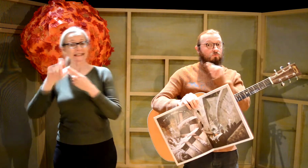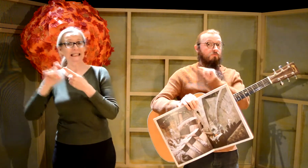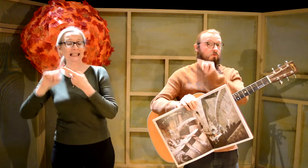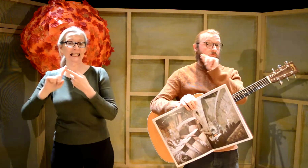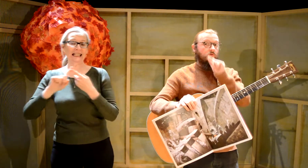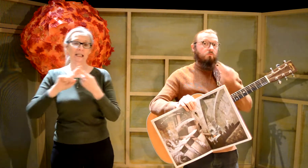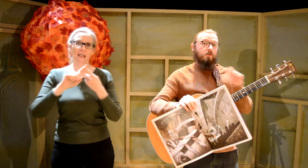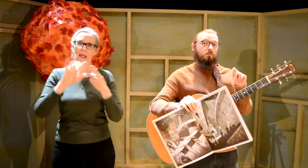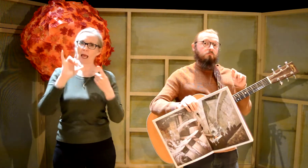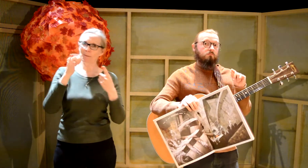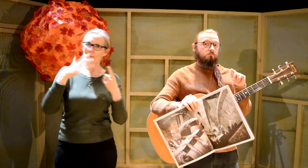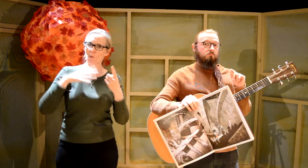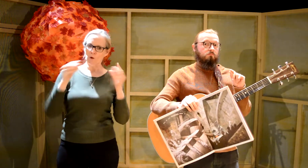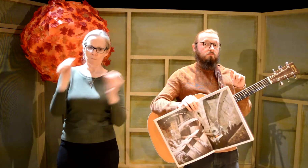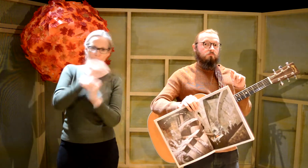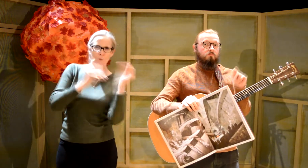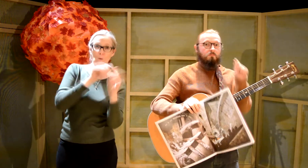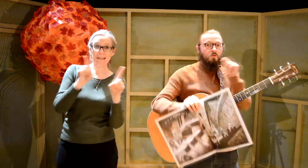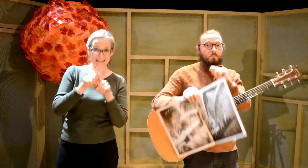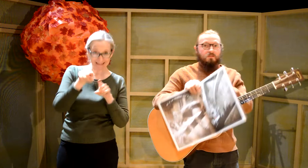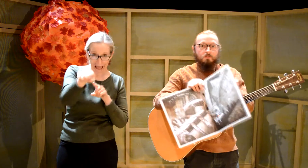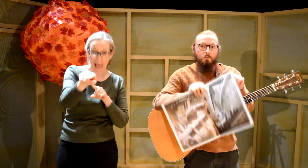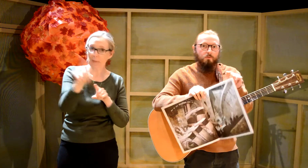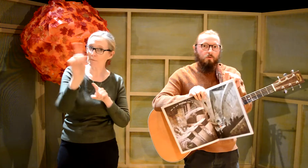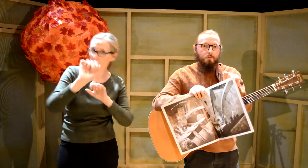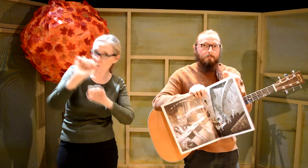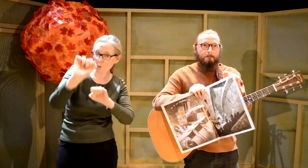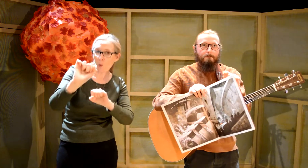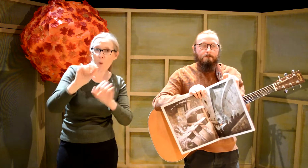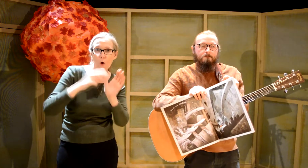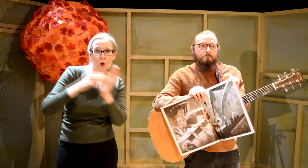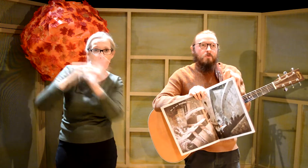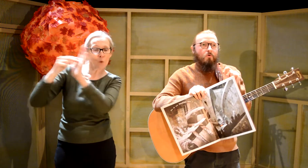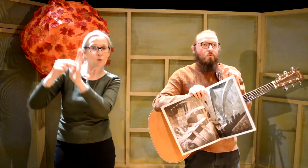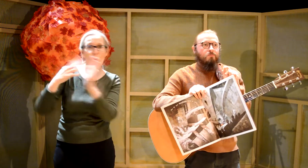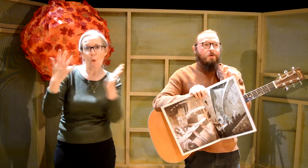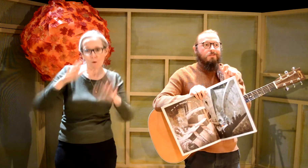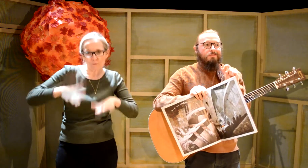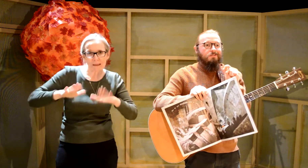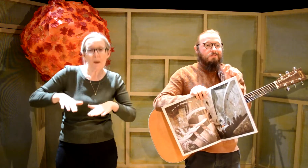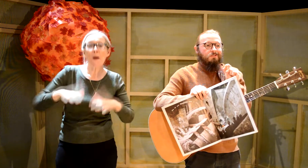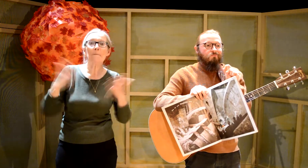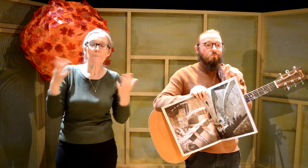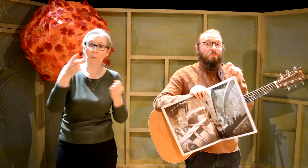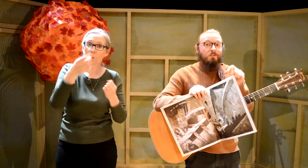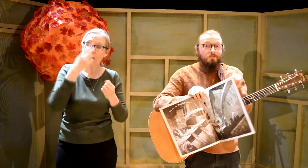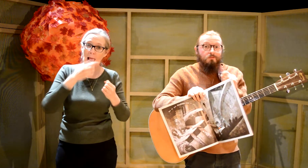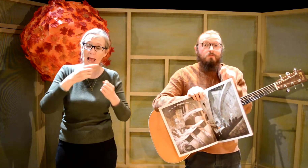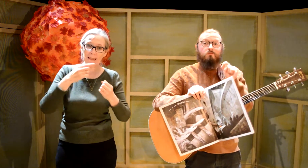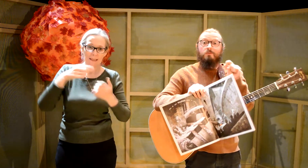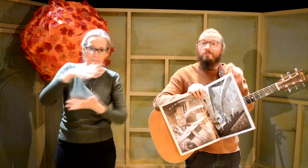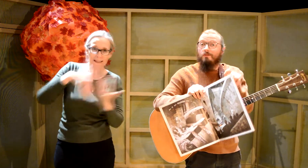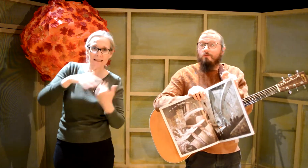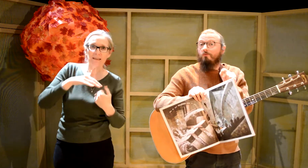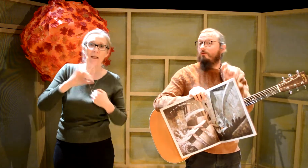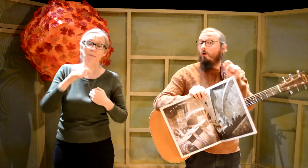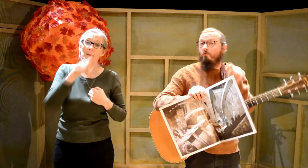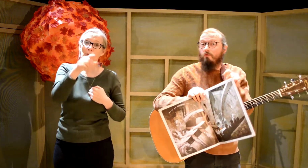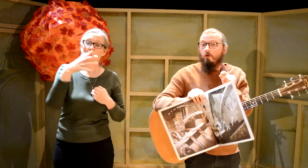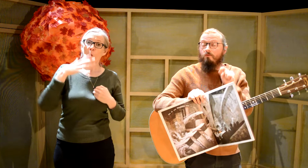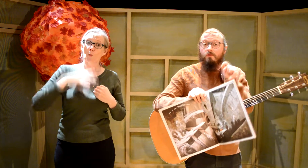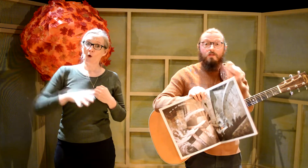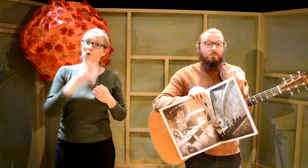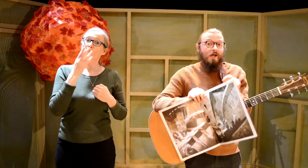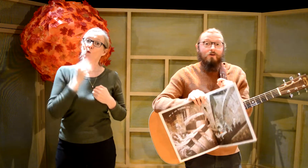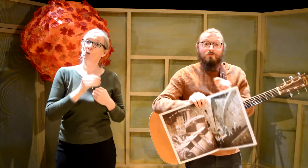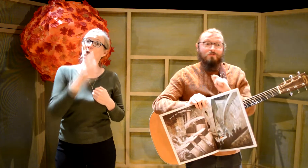the order of those notes now. You might mix them up a little bit. Or you might repeat some of the same notes over